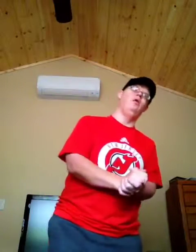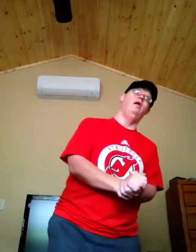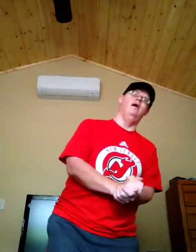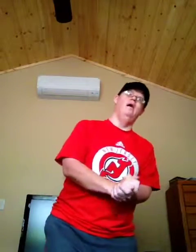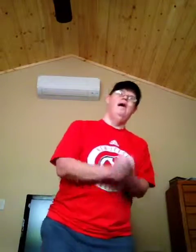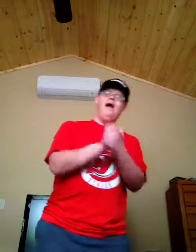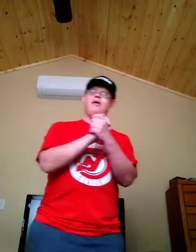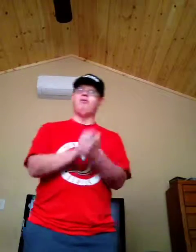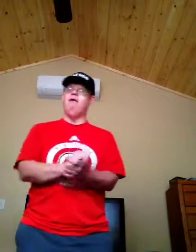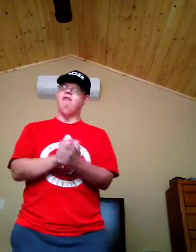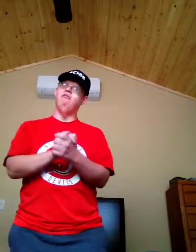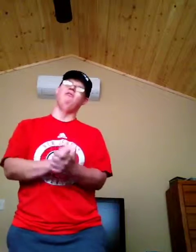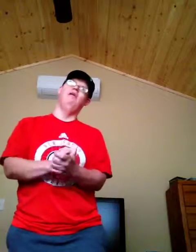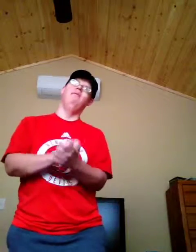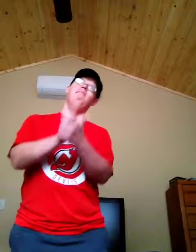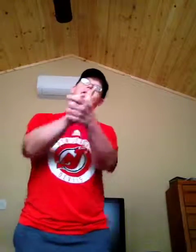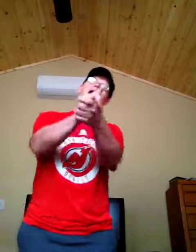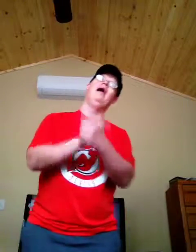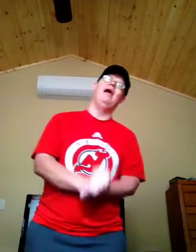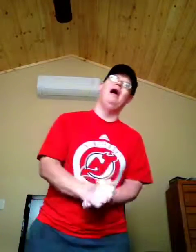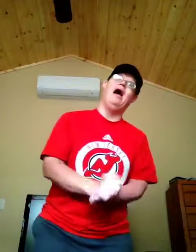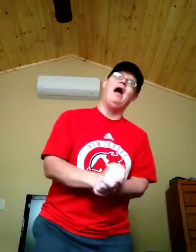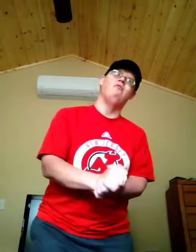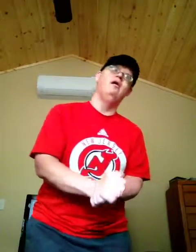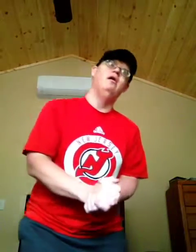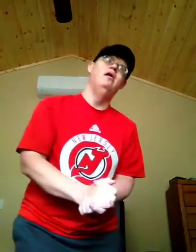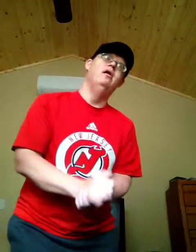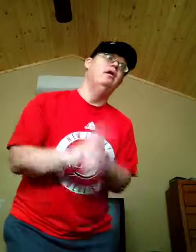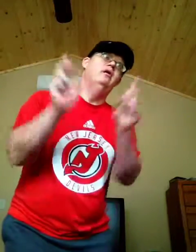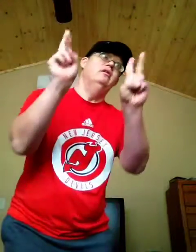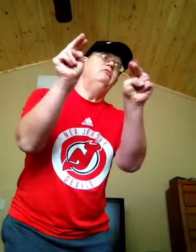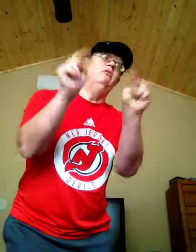I enjoyed it. And that's my first time that I got actually drunk.